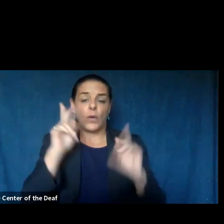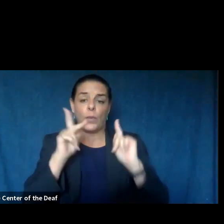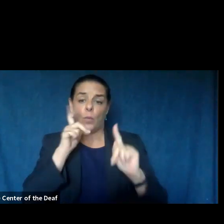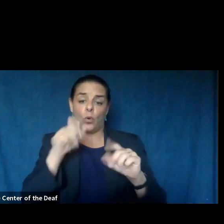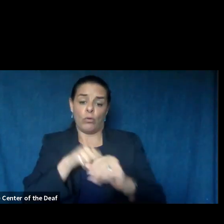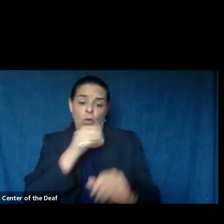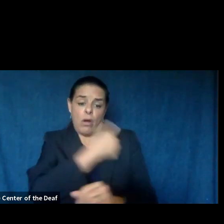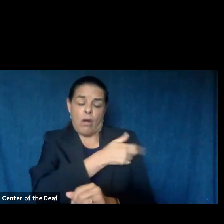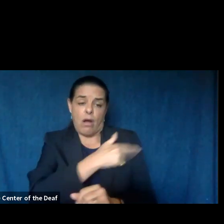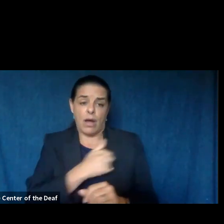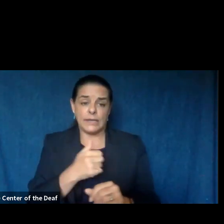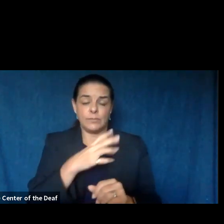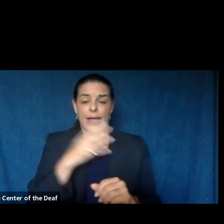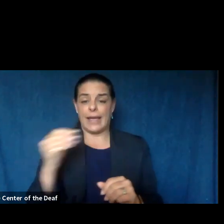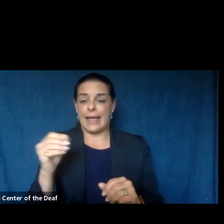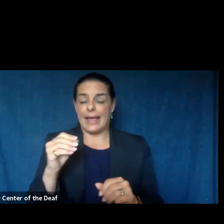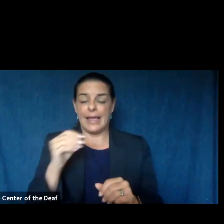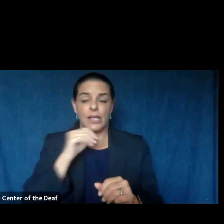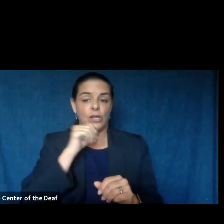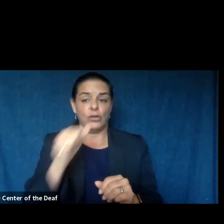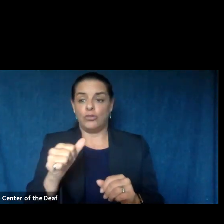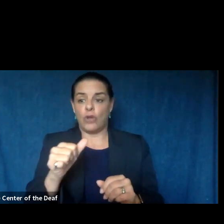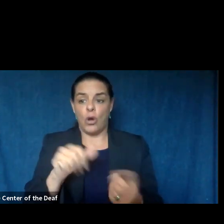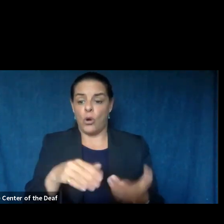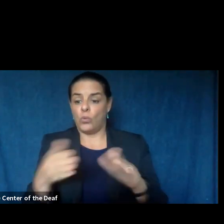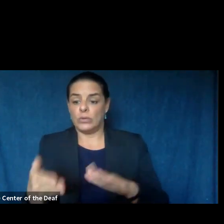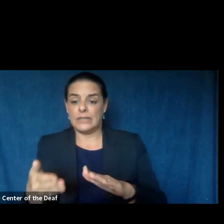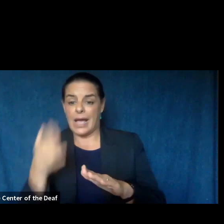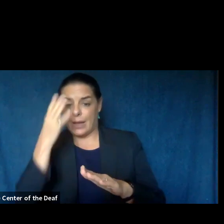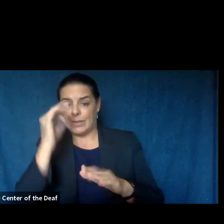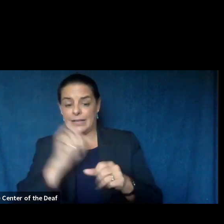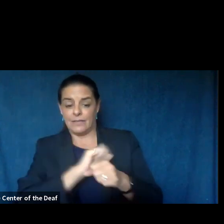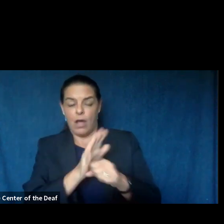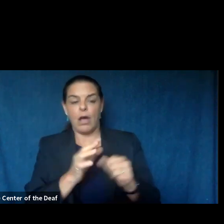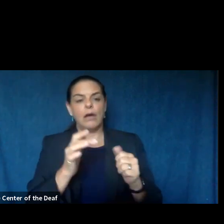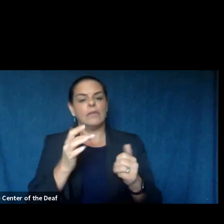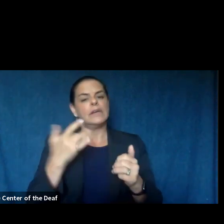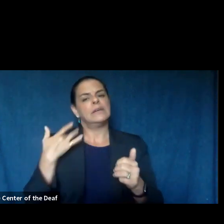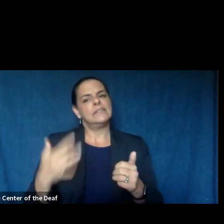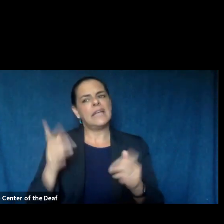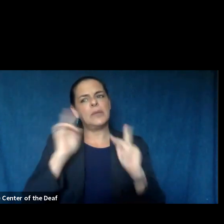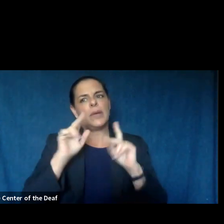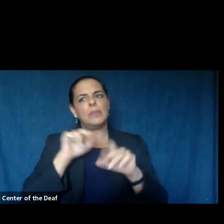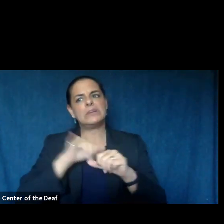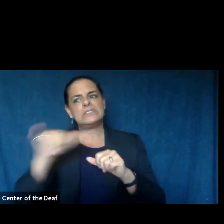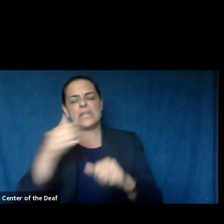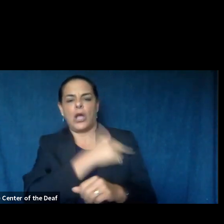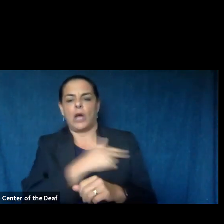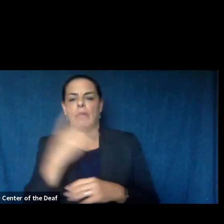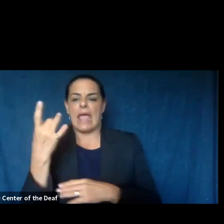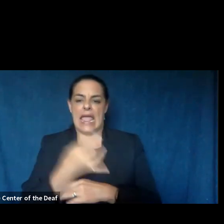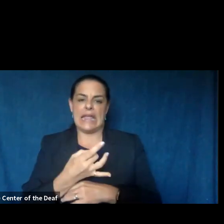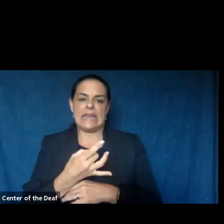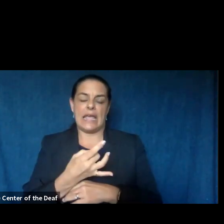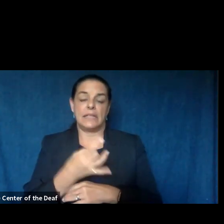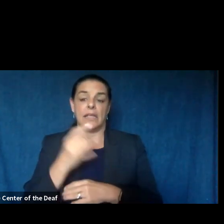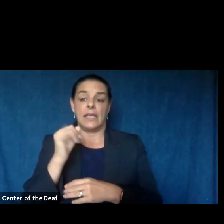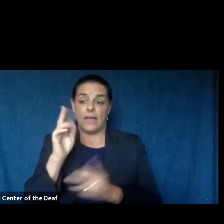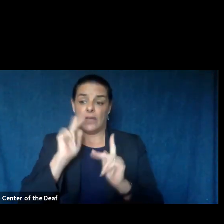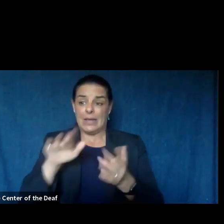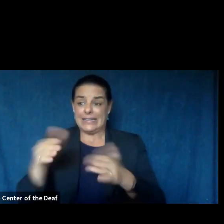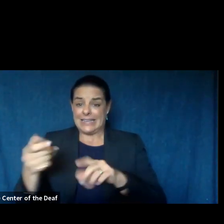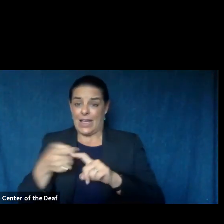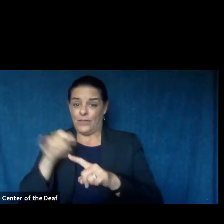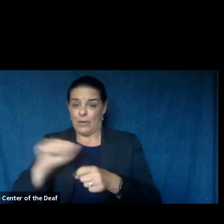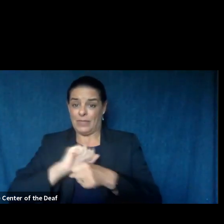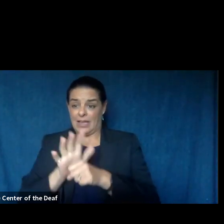and don't succumb to the disease, the average hospital stay is 8 days. For those that ultimately die from the disease, the